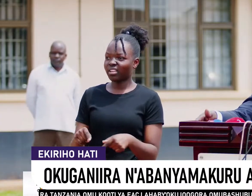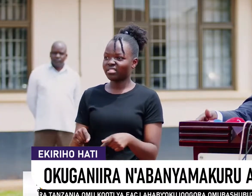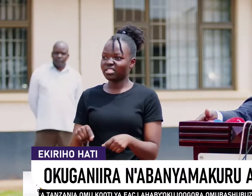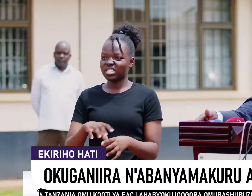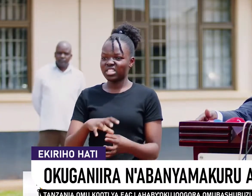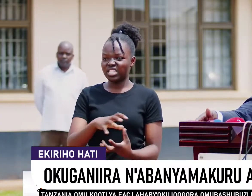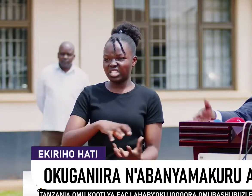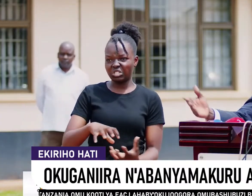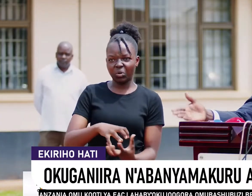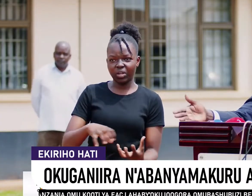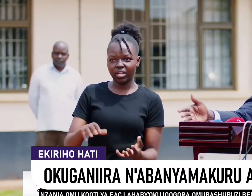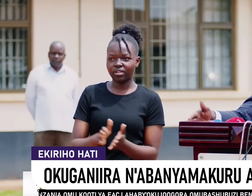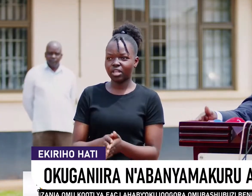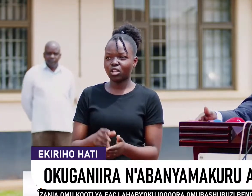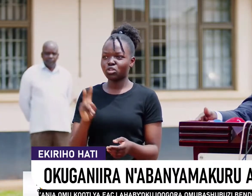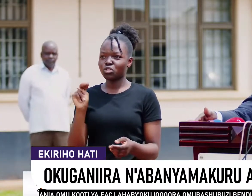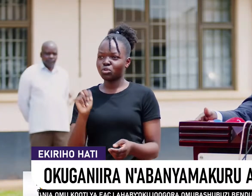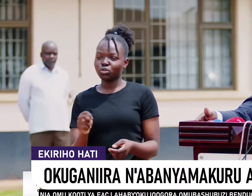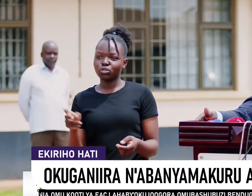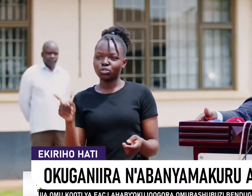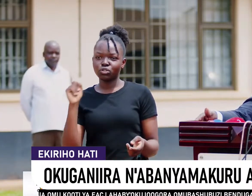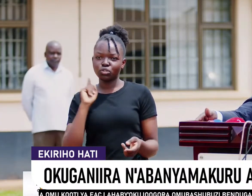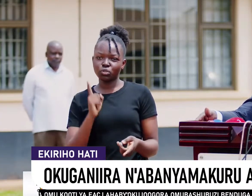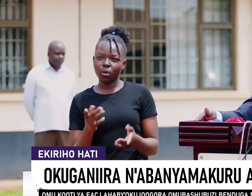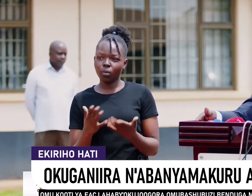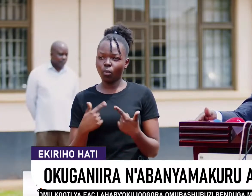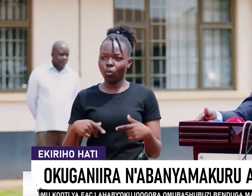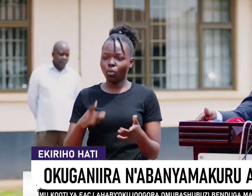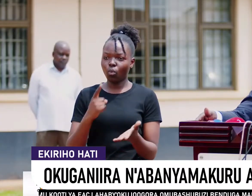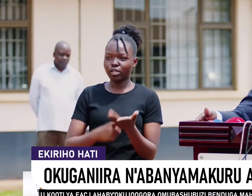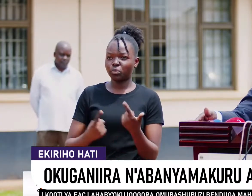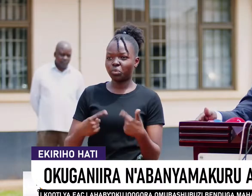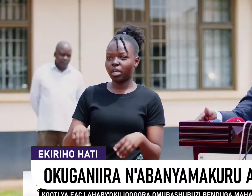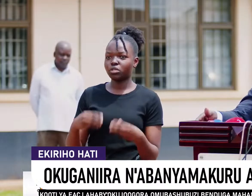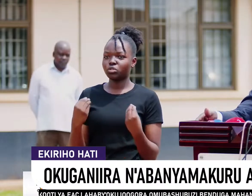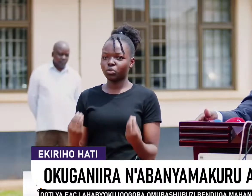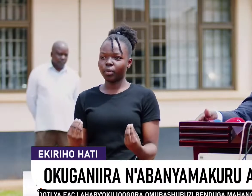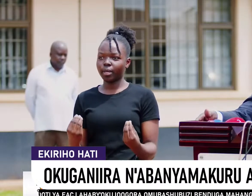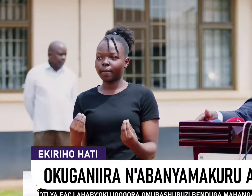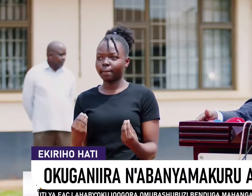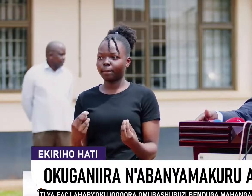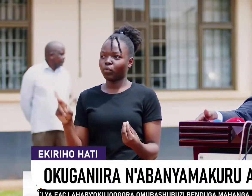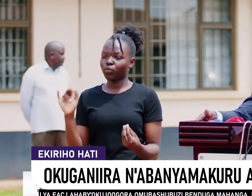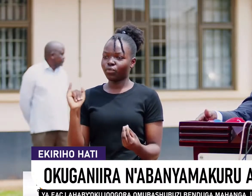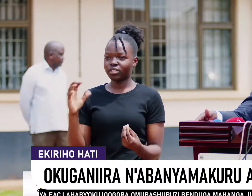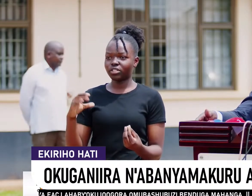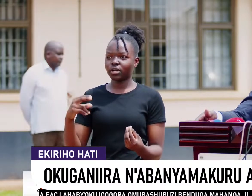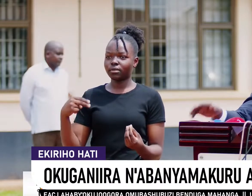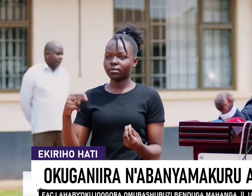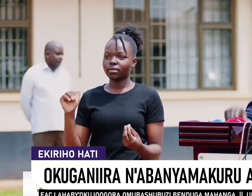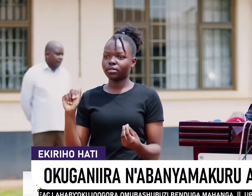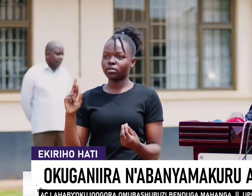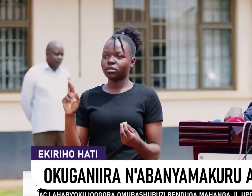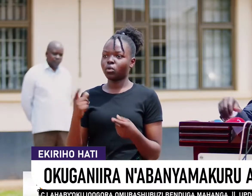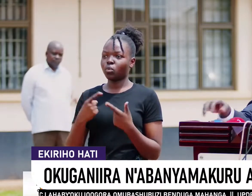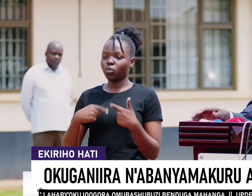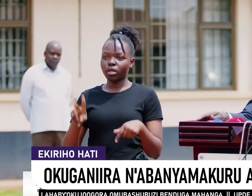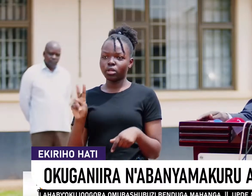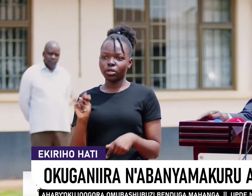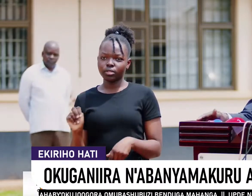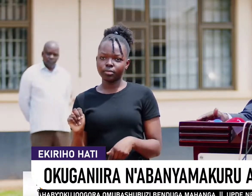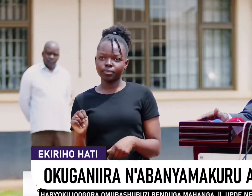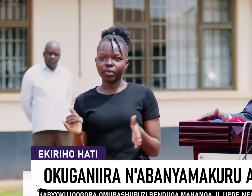disorganized or we are not sure what we are doing. Not at all, Richard, we are not. Now the